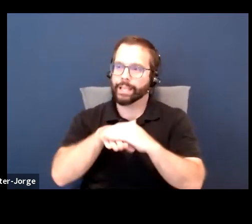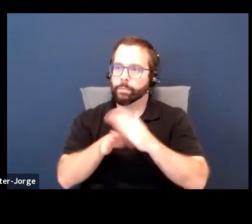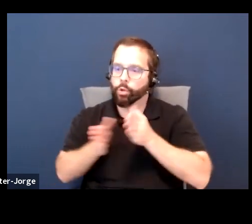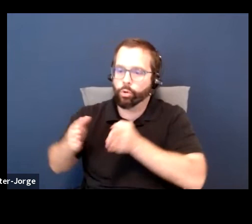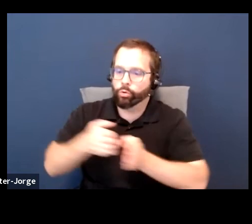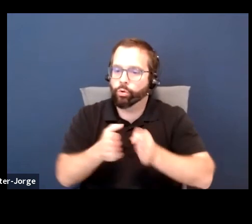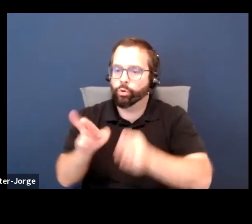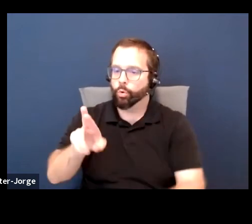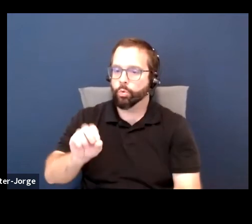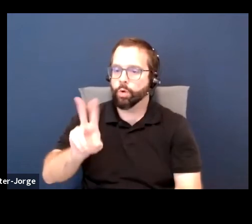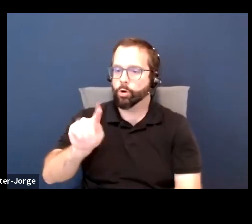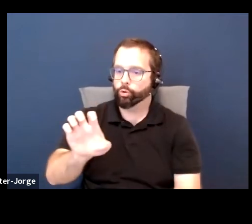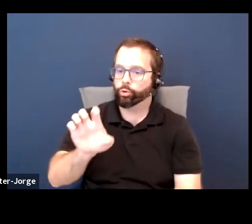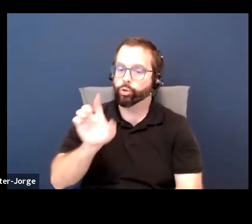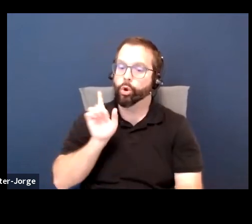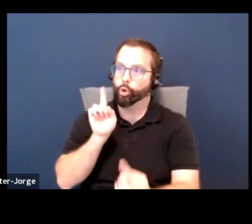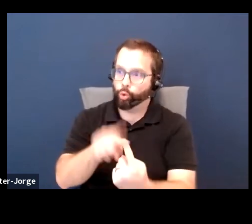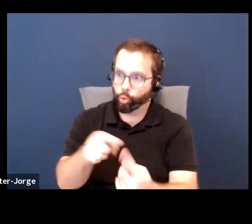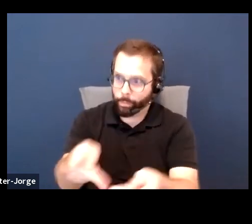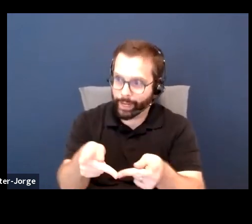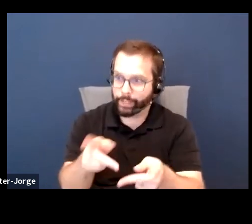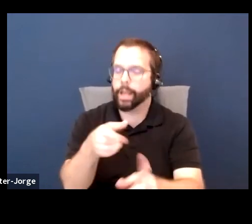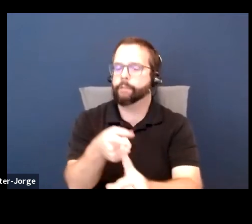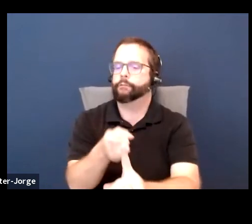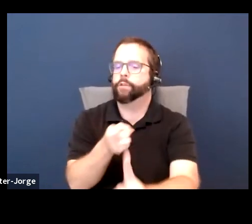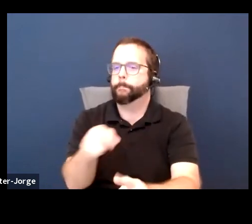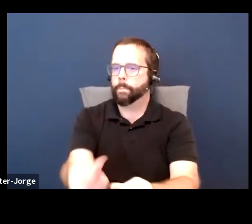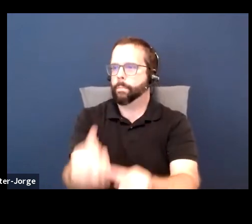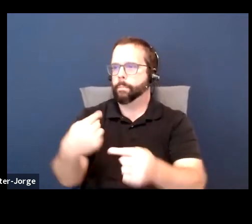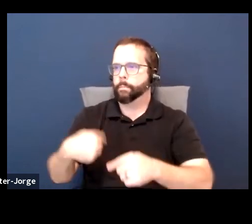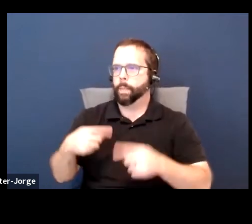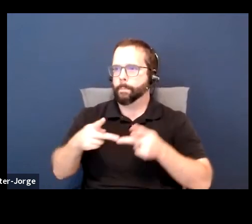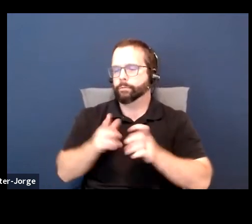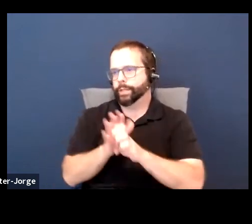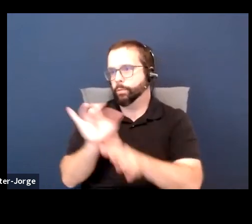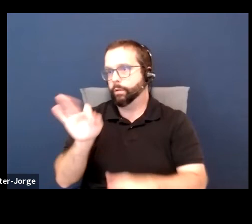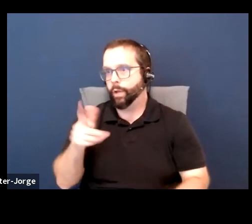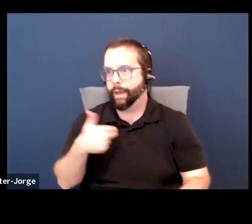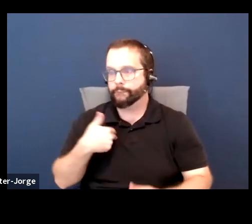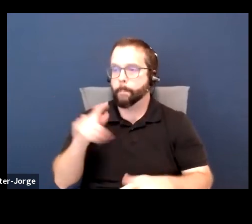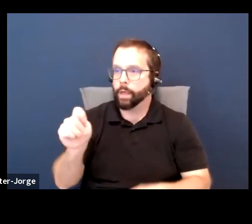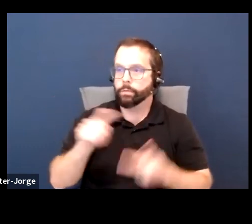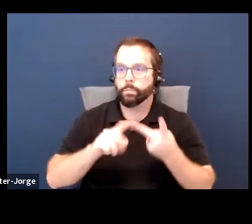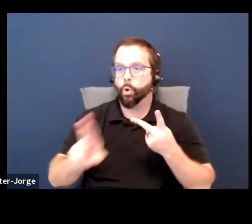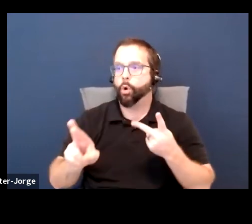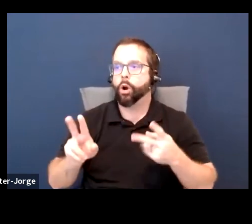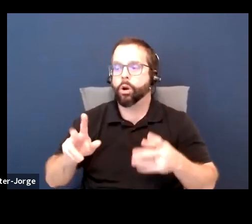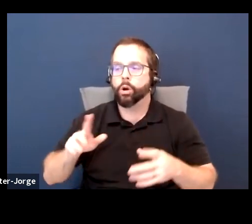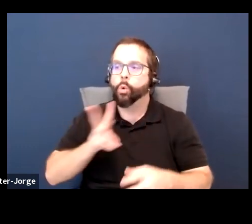each of these things. If you have restrooms, drinking fountains, benches, those are all going to be required